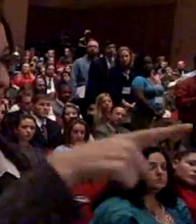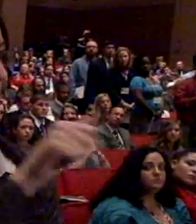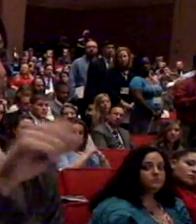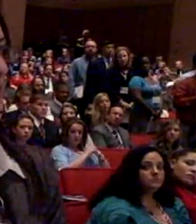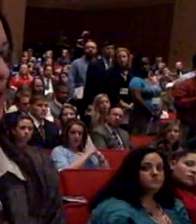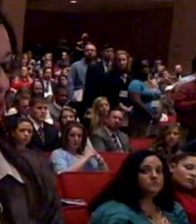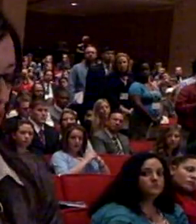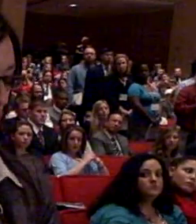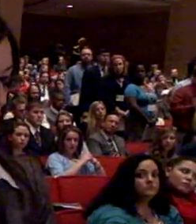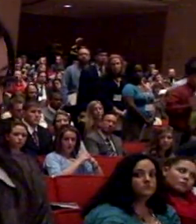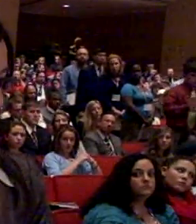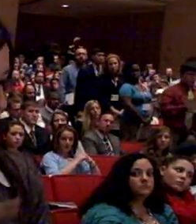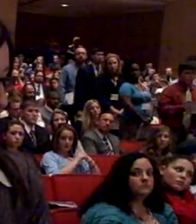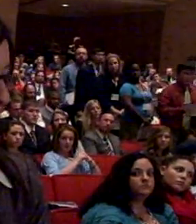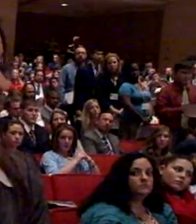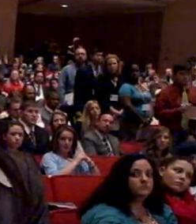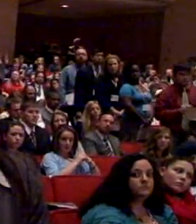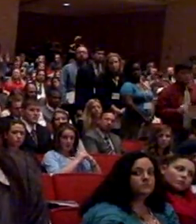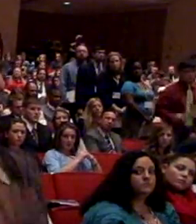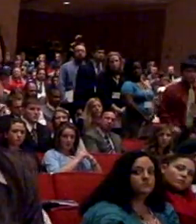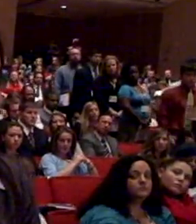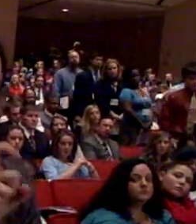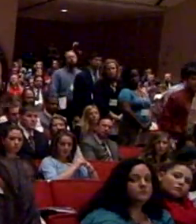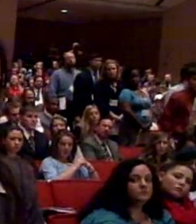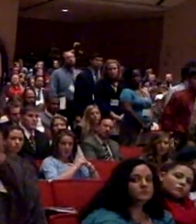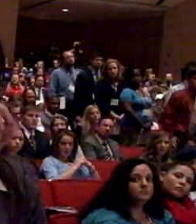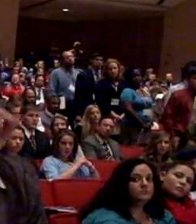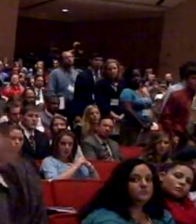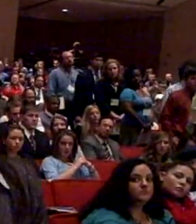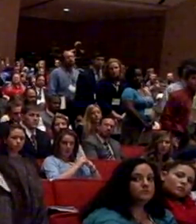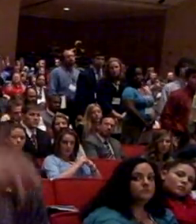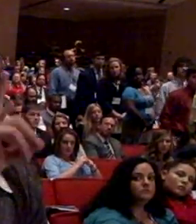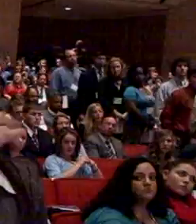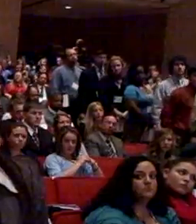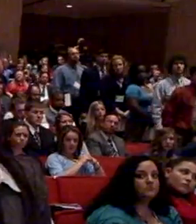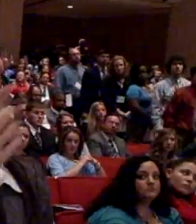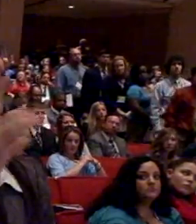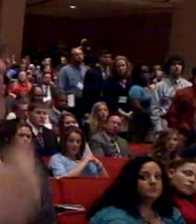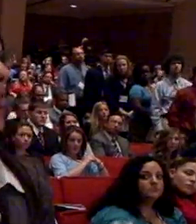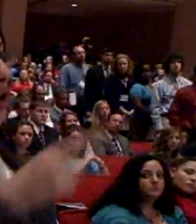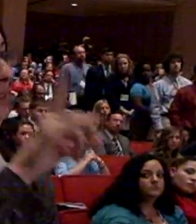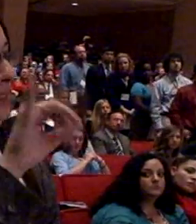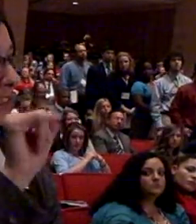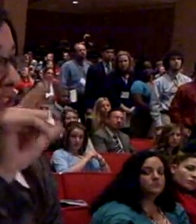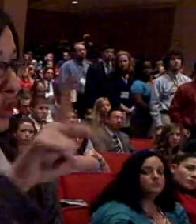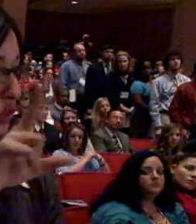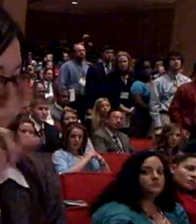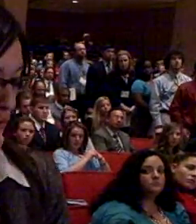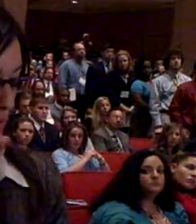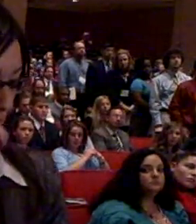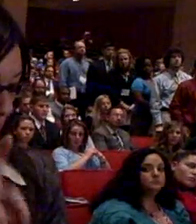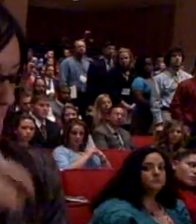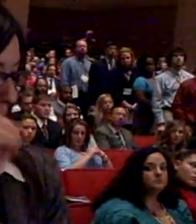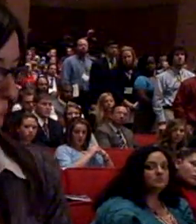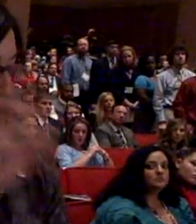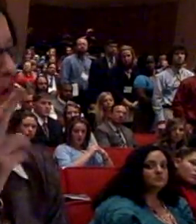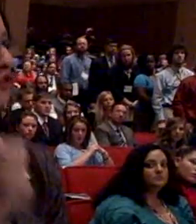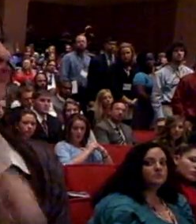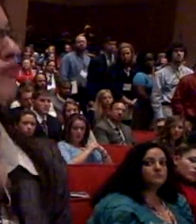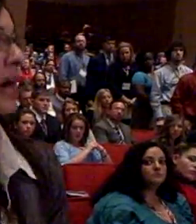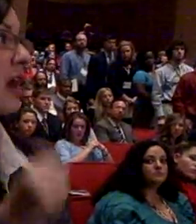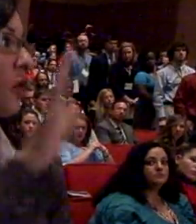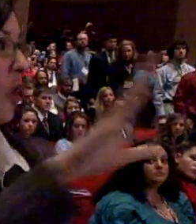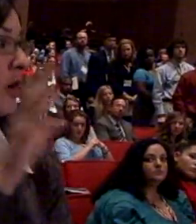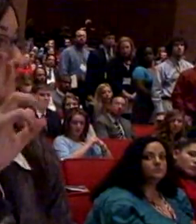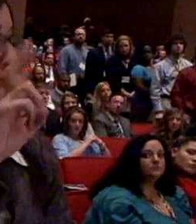How did it affect you as a young person when he was killed? And did it